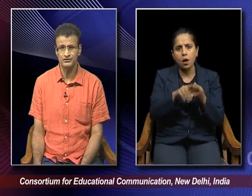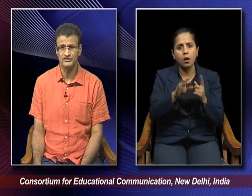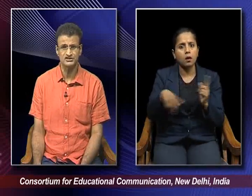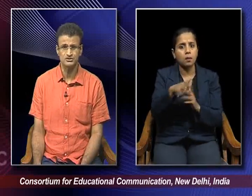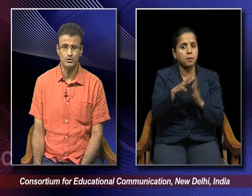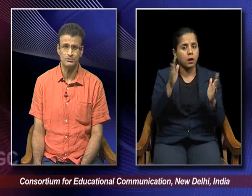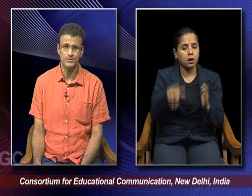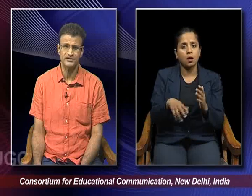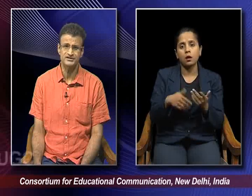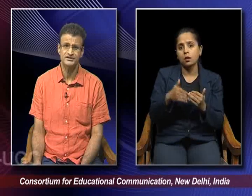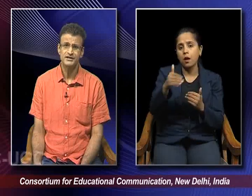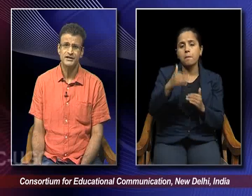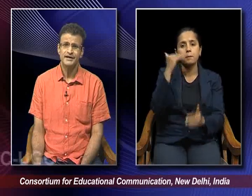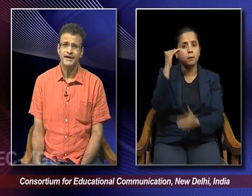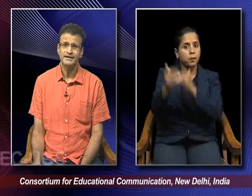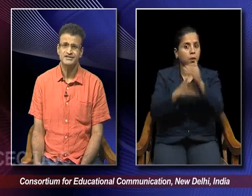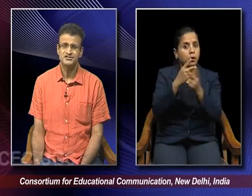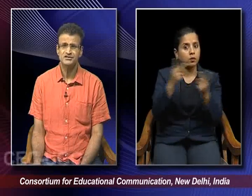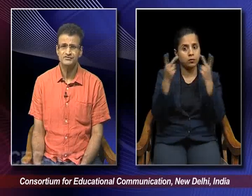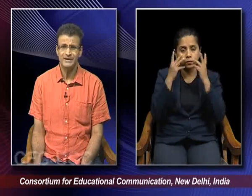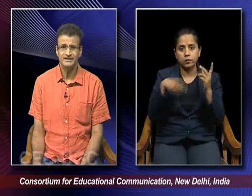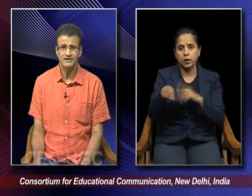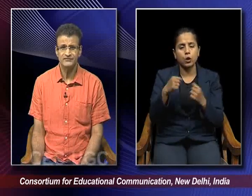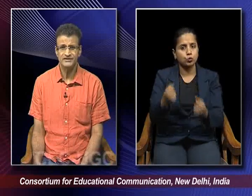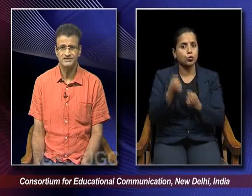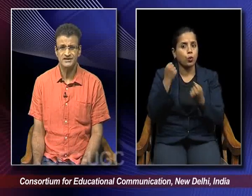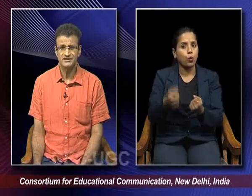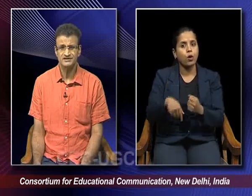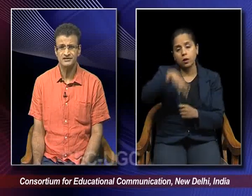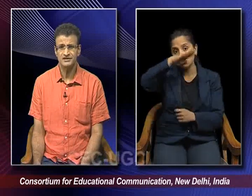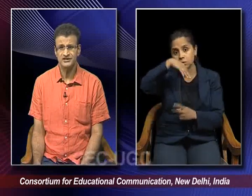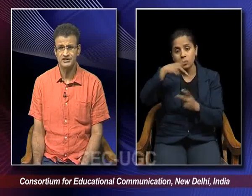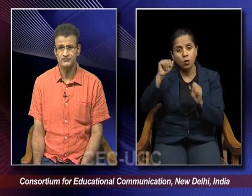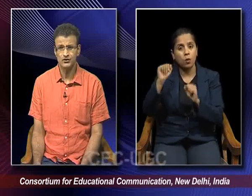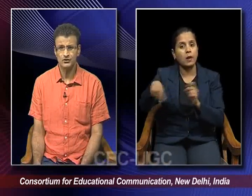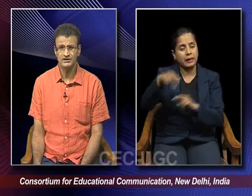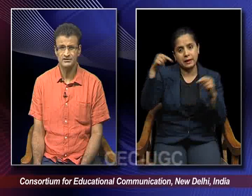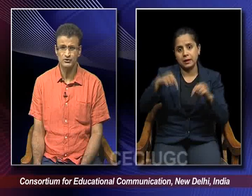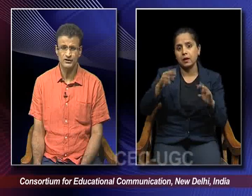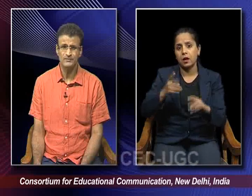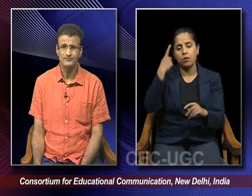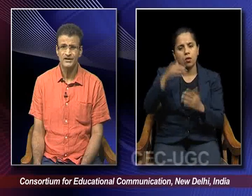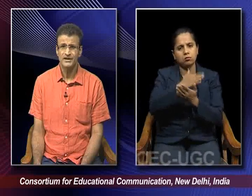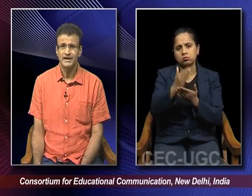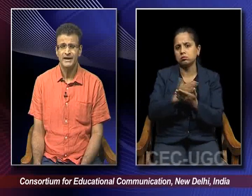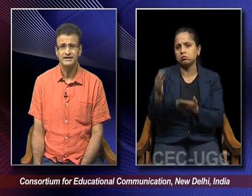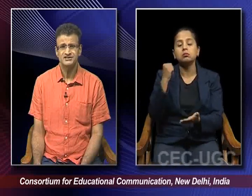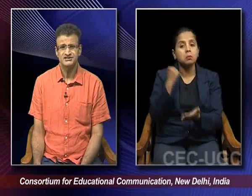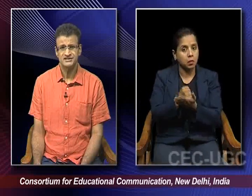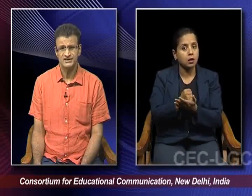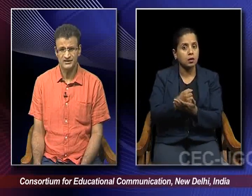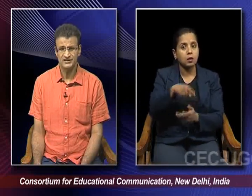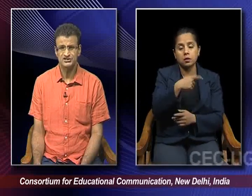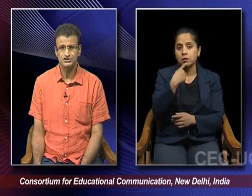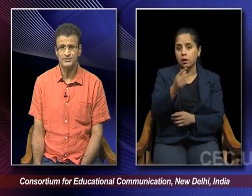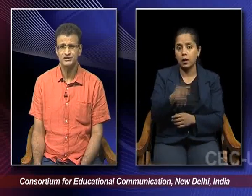path of nations' moral progress and the strength of the mighty elephants, and is certainly needed for their removal. And she says